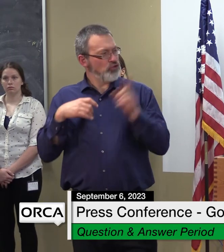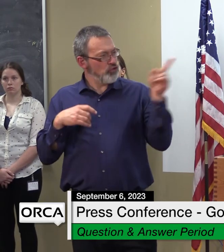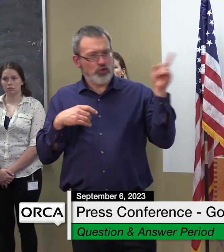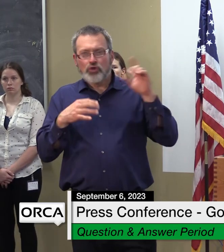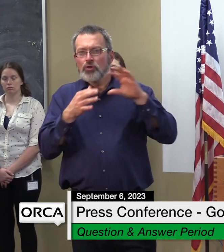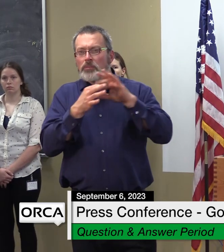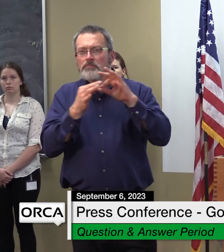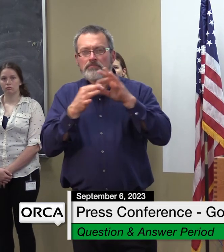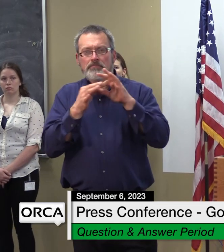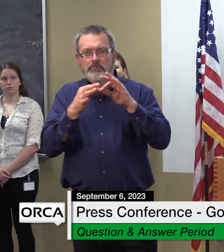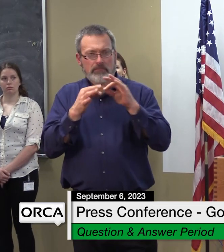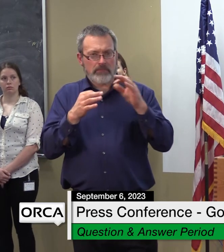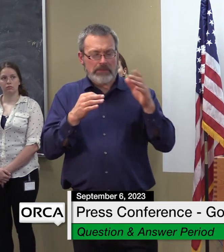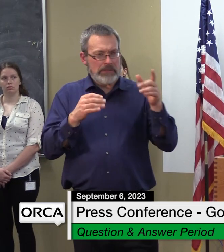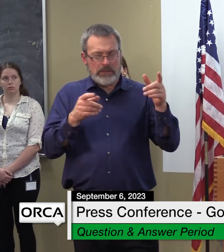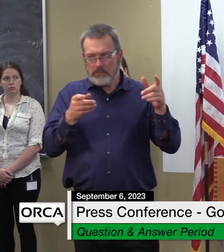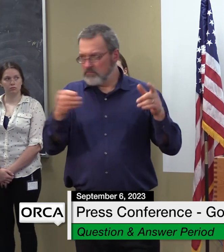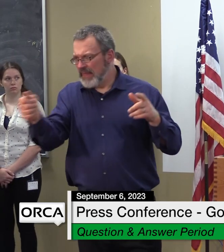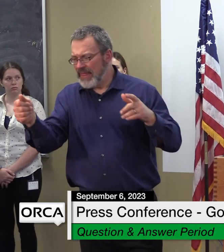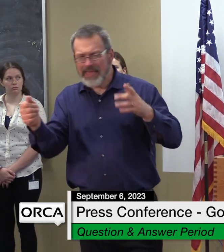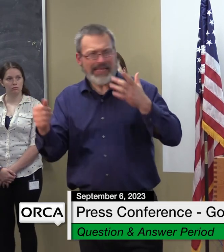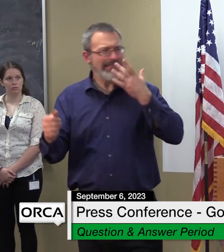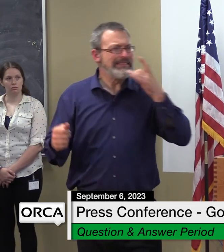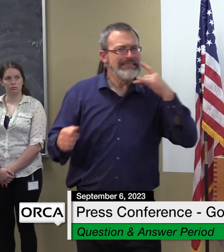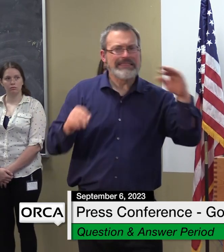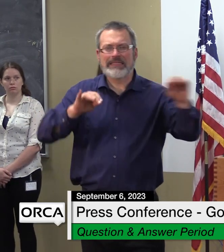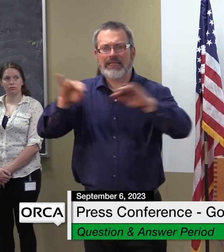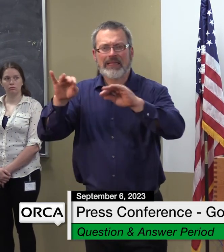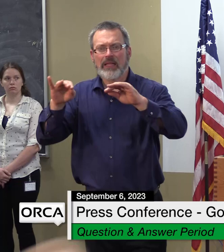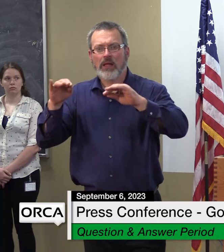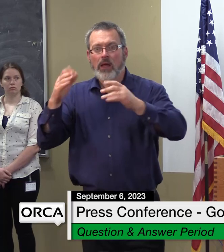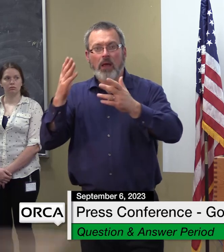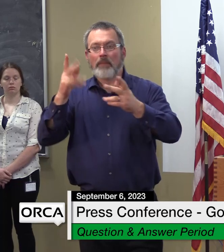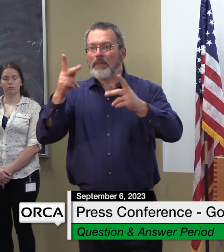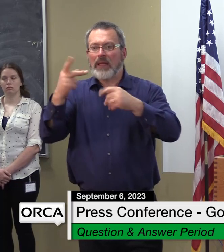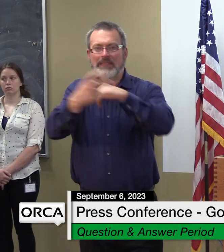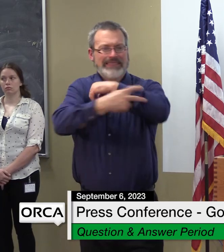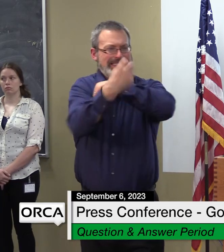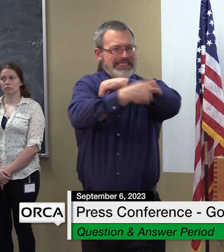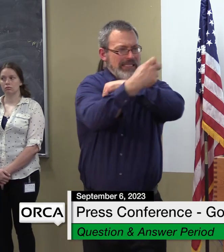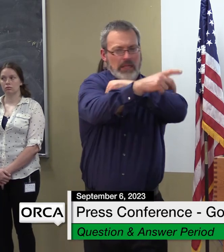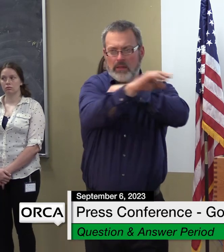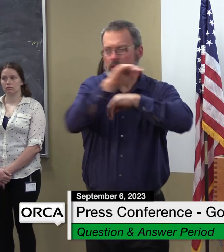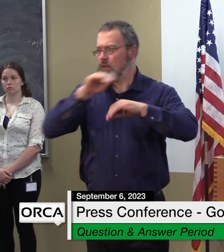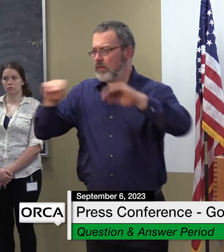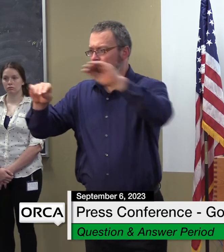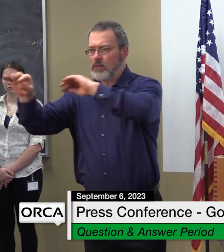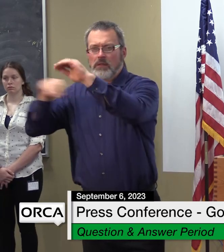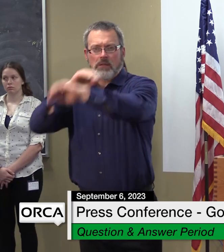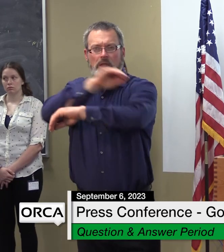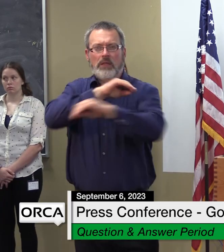to pay Paul, that sort of thing. Is that money going to be available when the construction